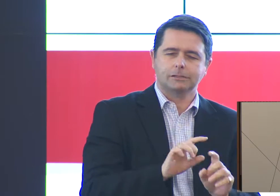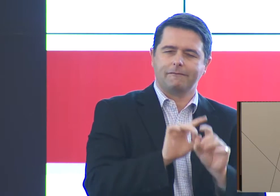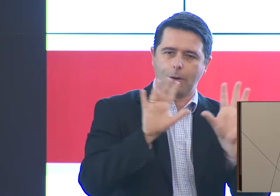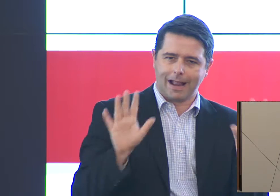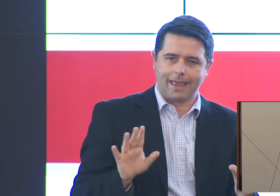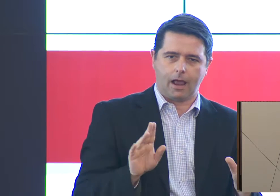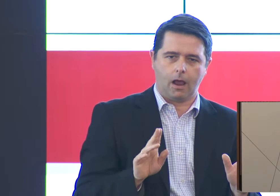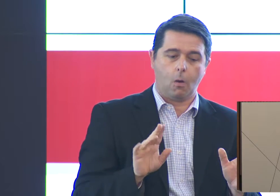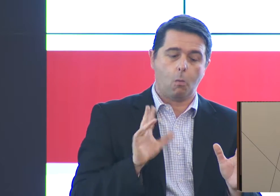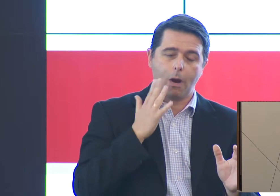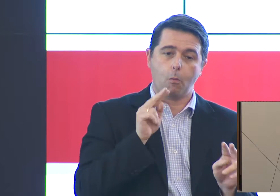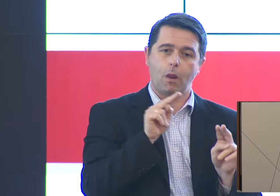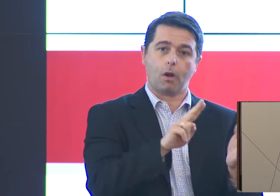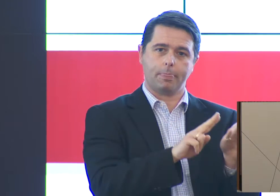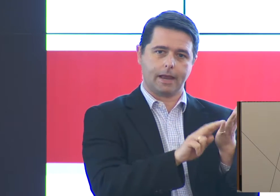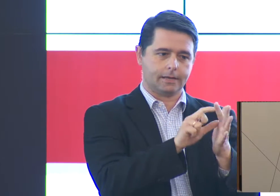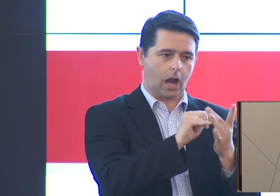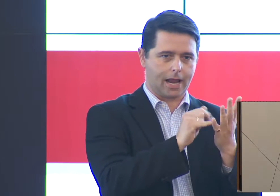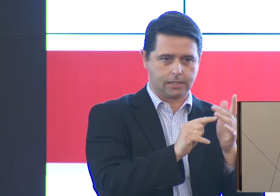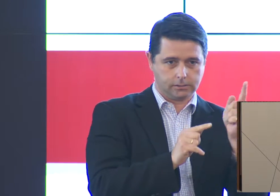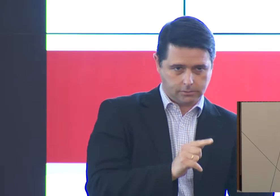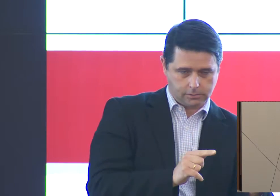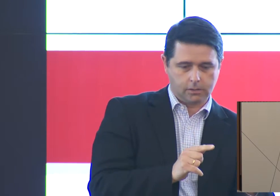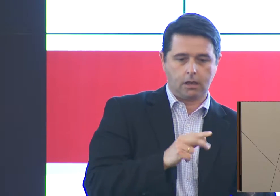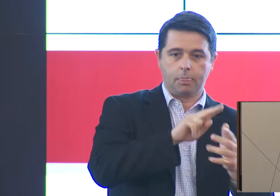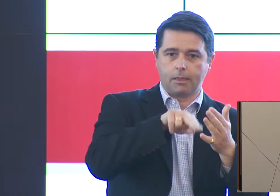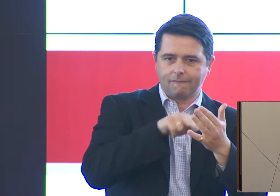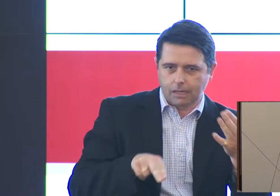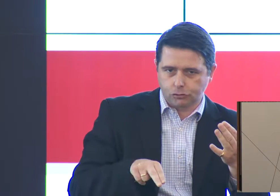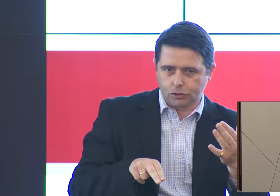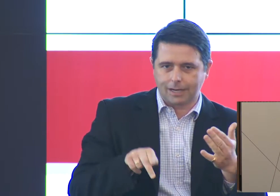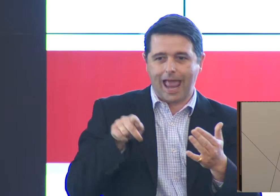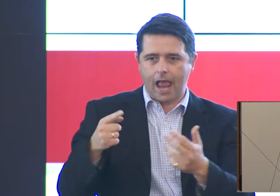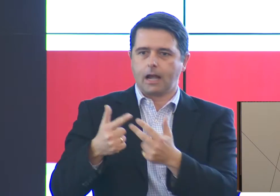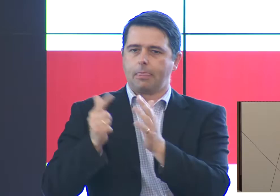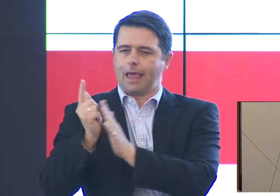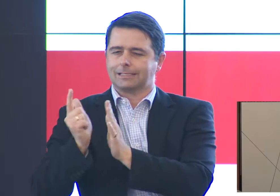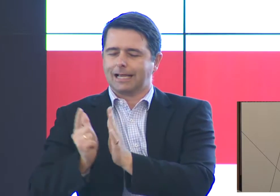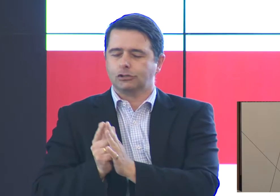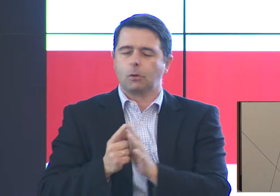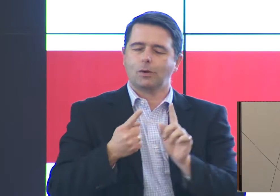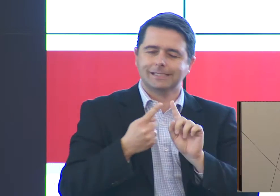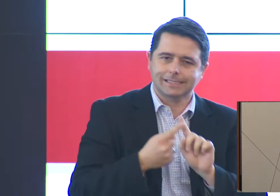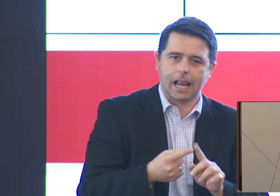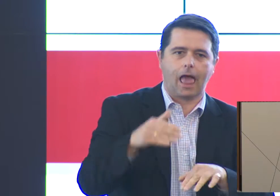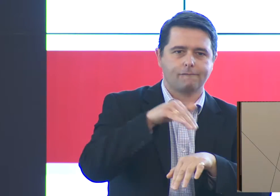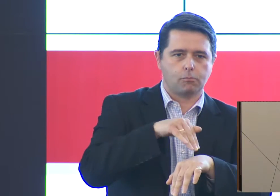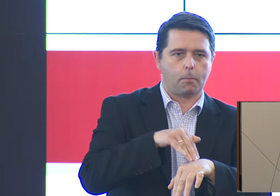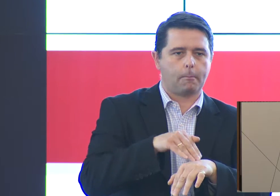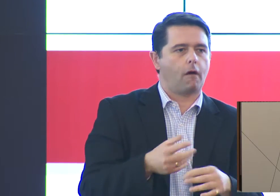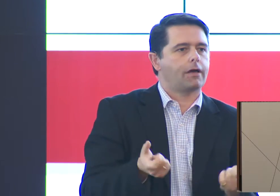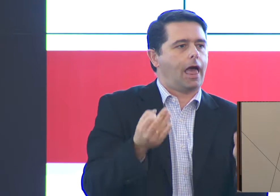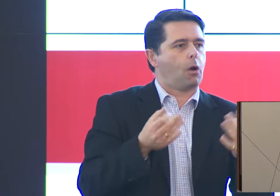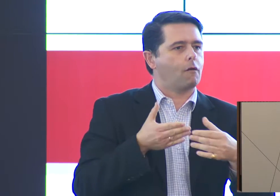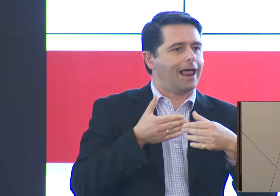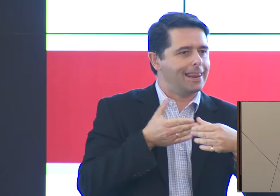that, we need to be very clear that when we look at the NDIS and the convention and other pieces of